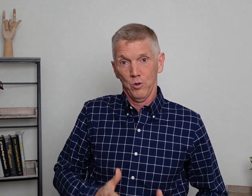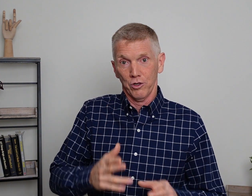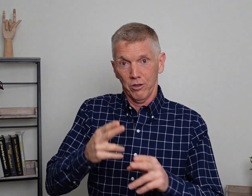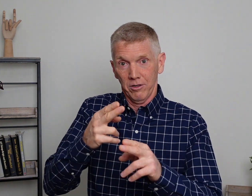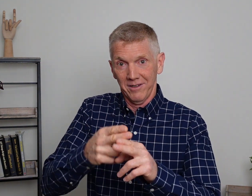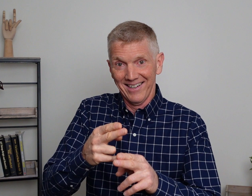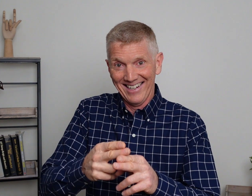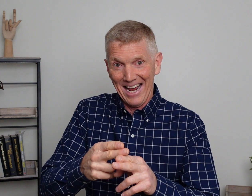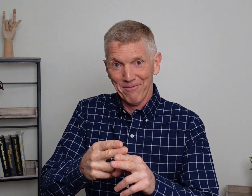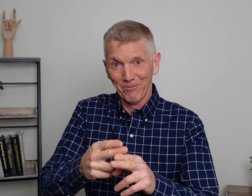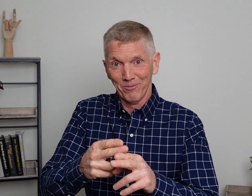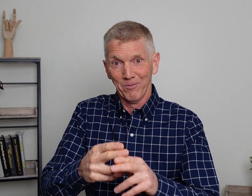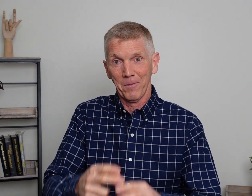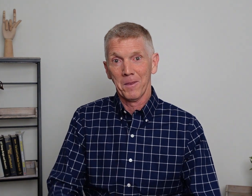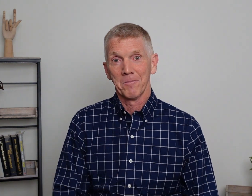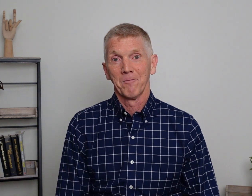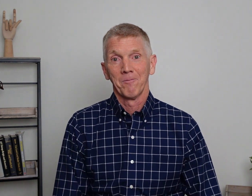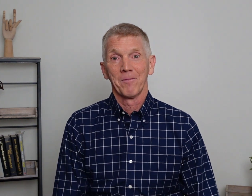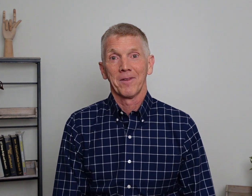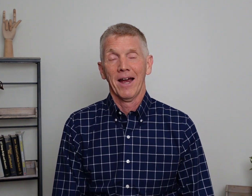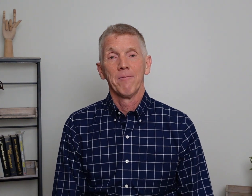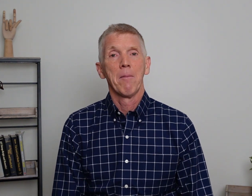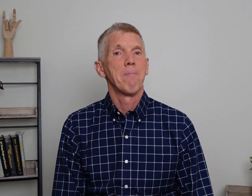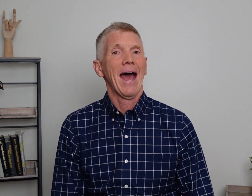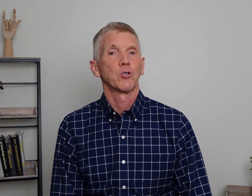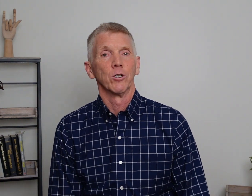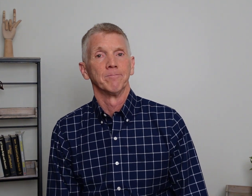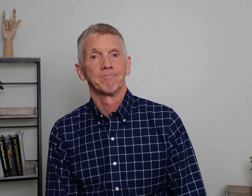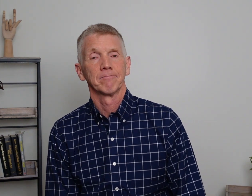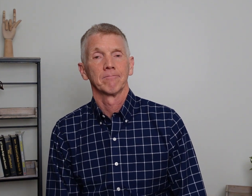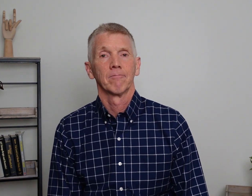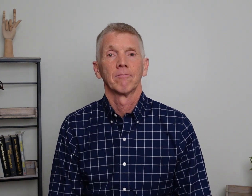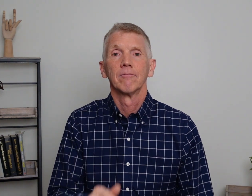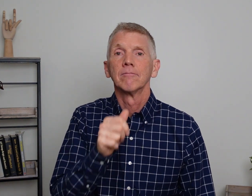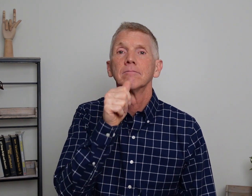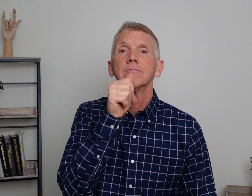User name. All right, how about password?